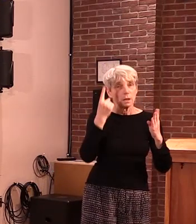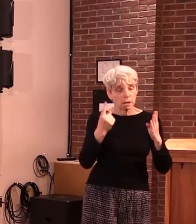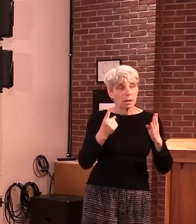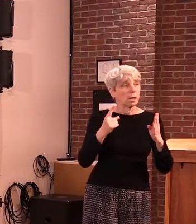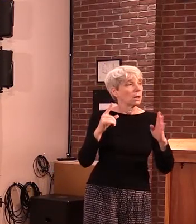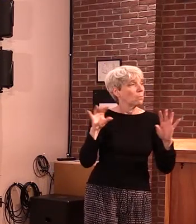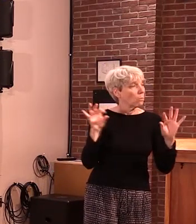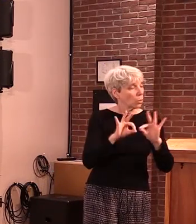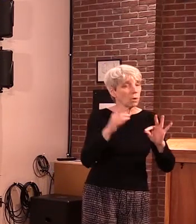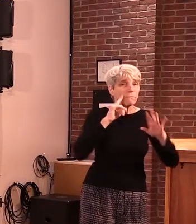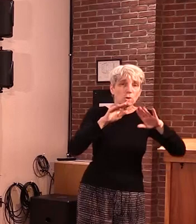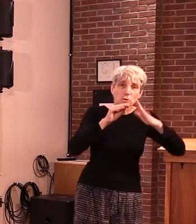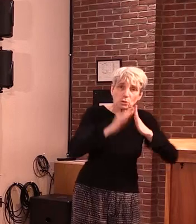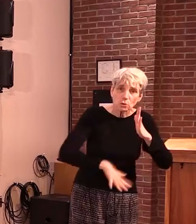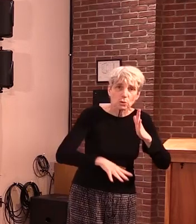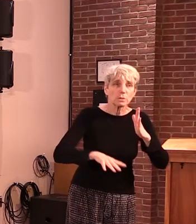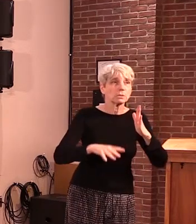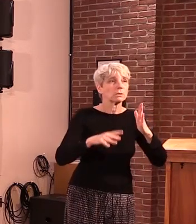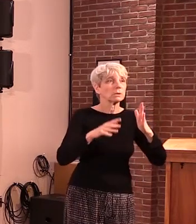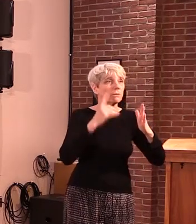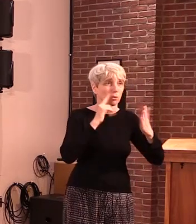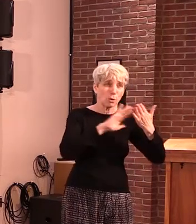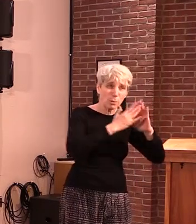vital to our students, but also to our communities.